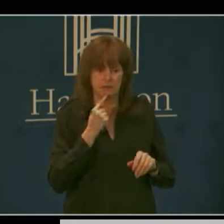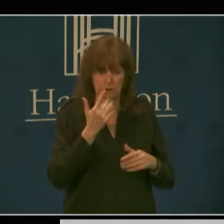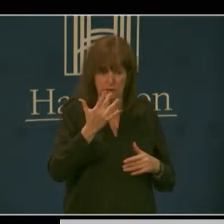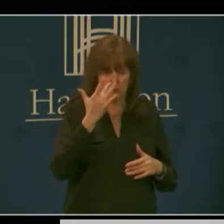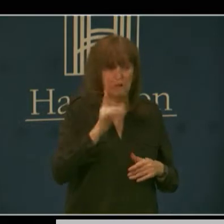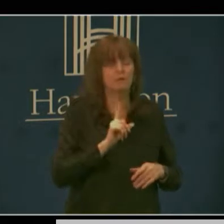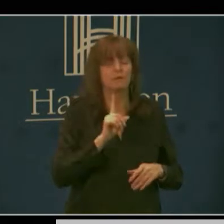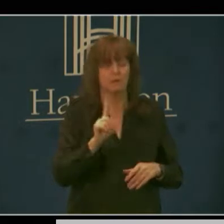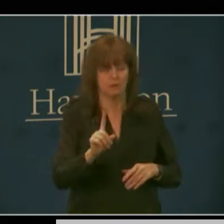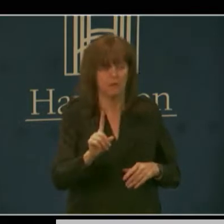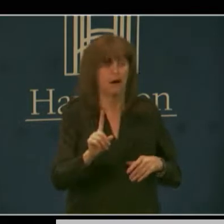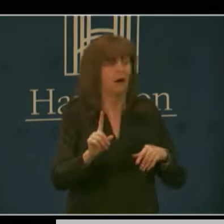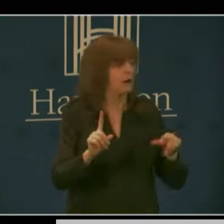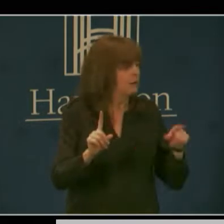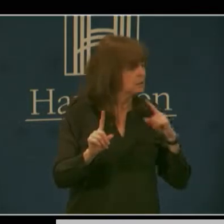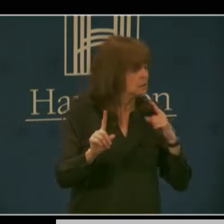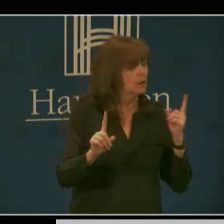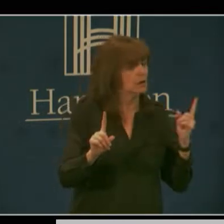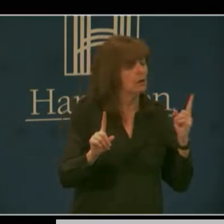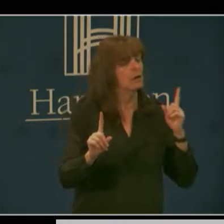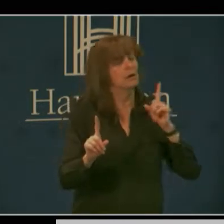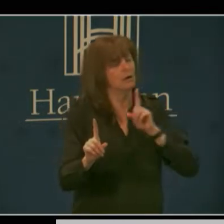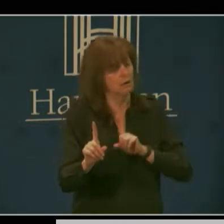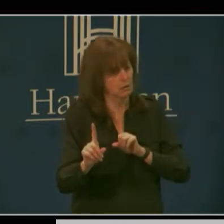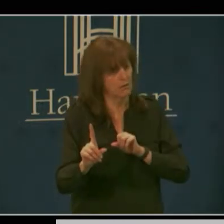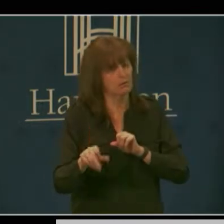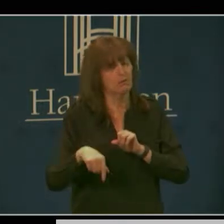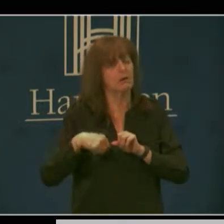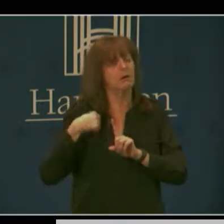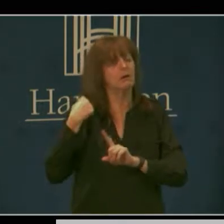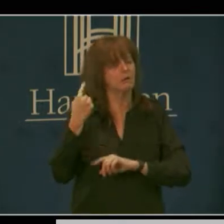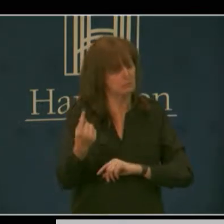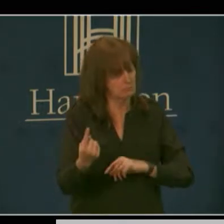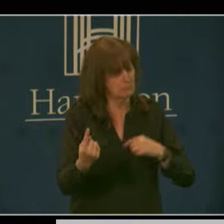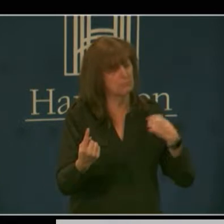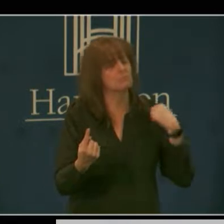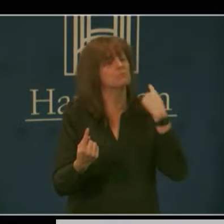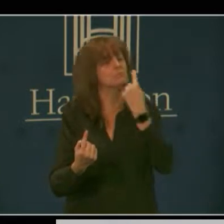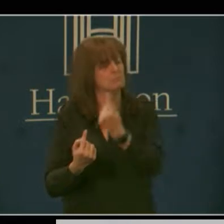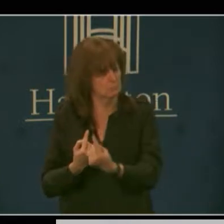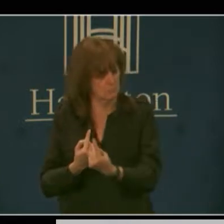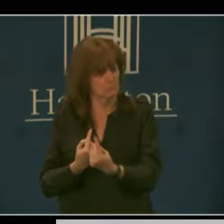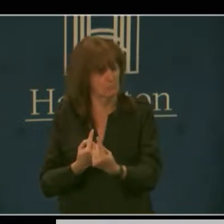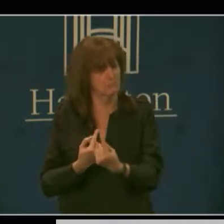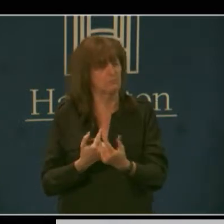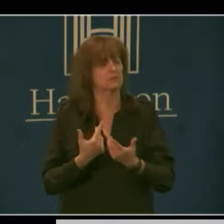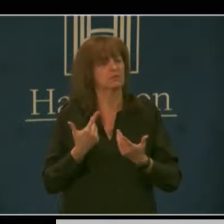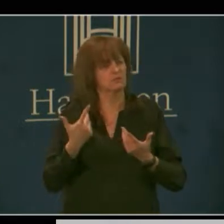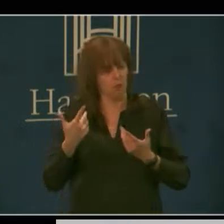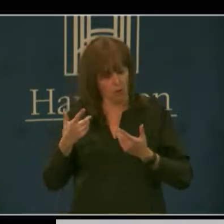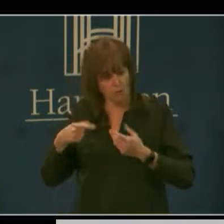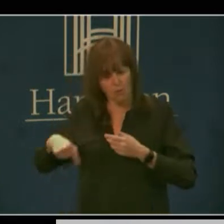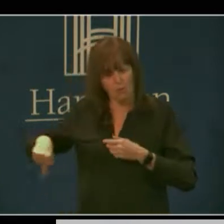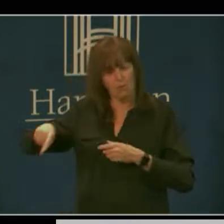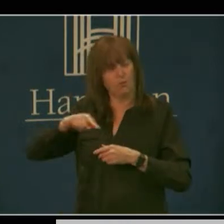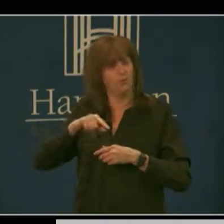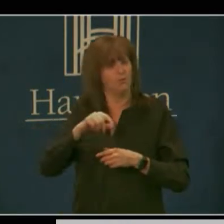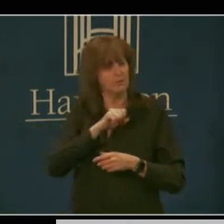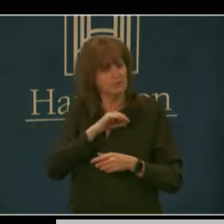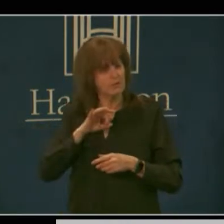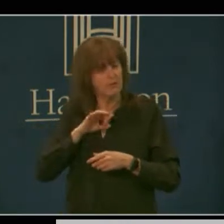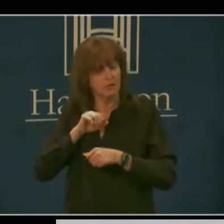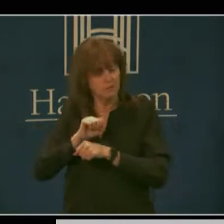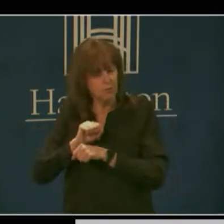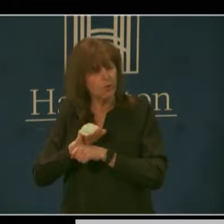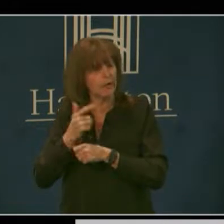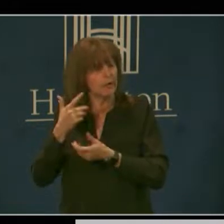any given time there's a manageable number that can get the healthcare assistance and support that they need to be able to get through